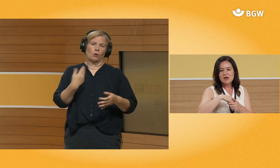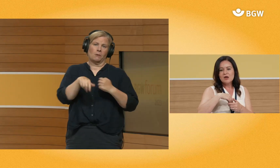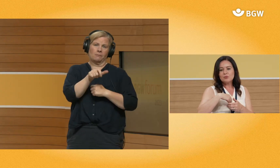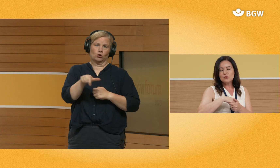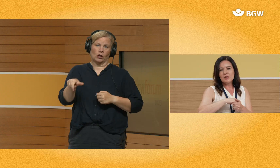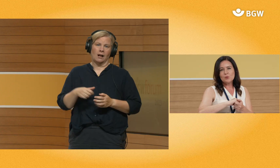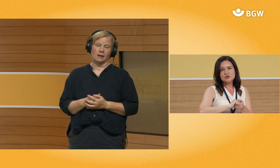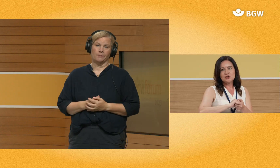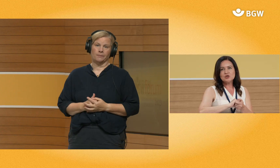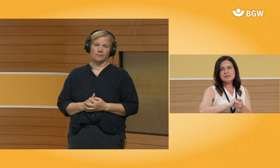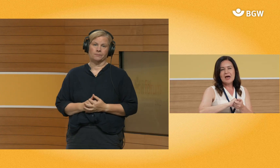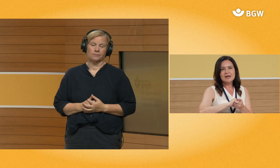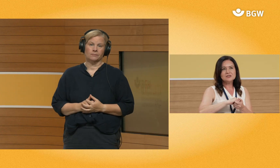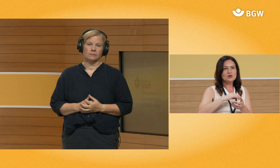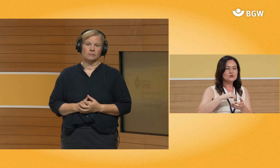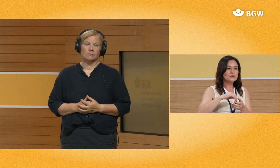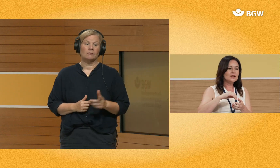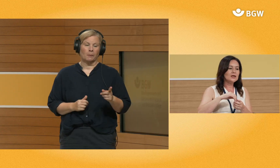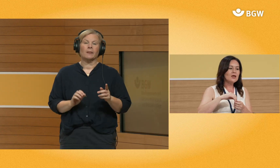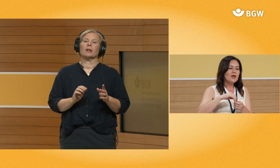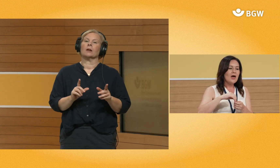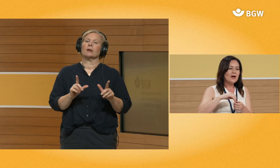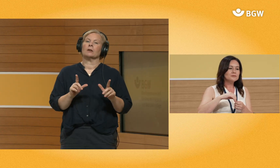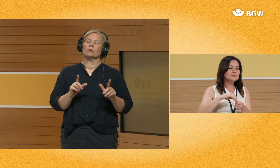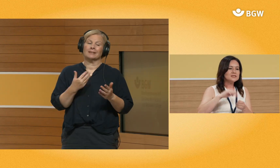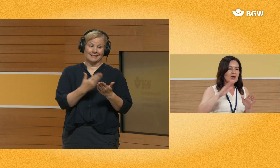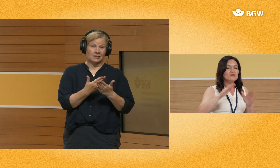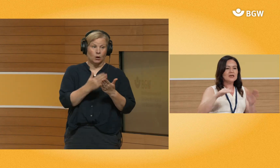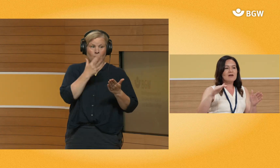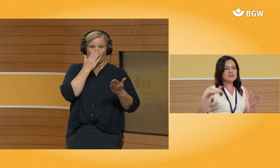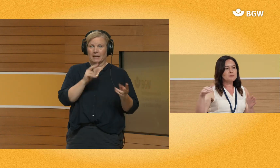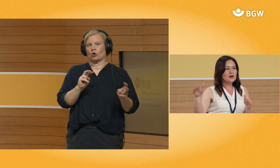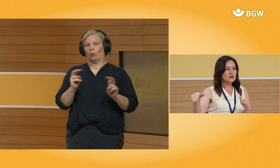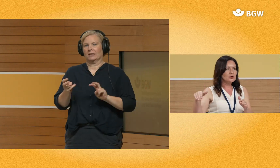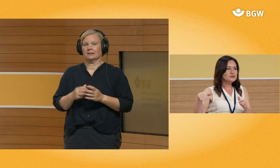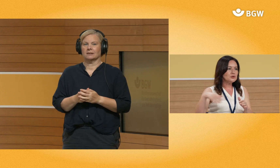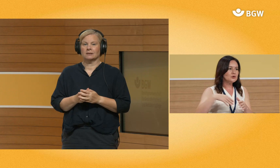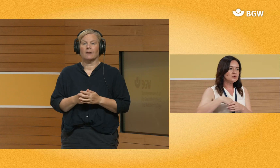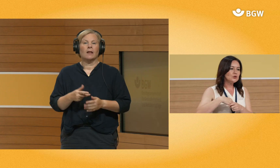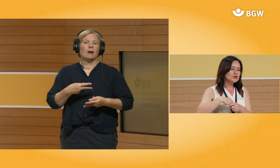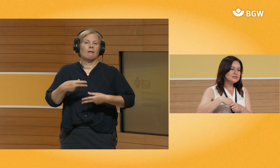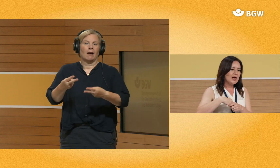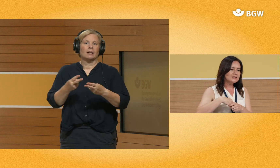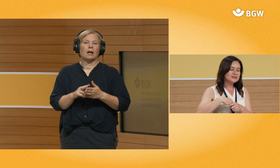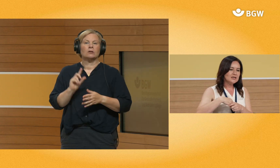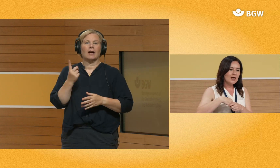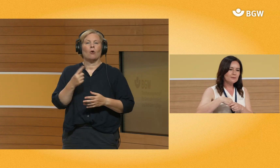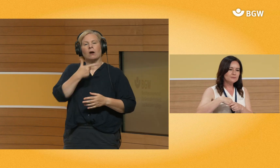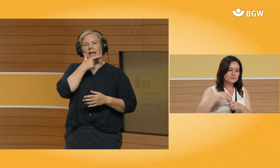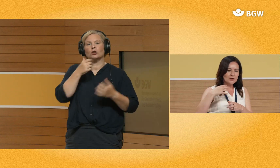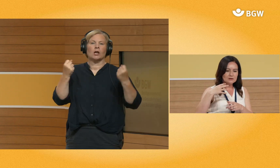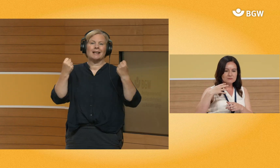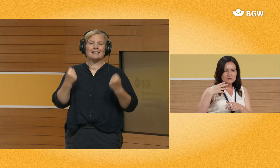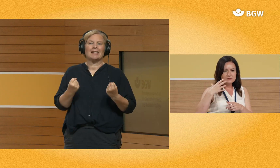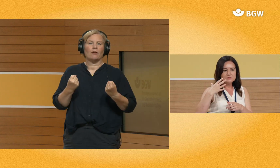Care programme, which looks at not only staffing levels per unit, but also looks at